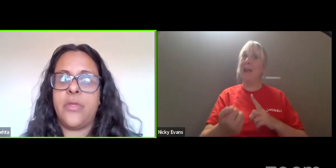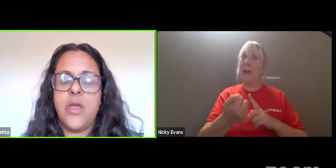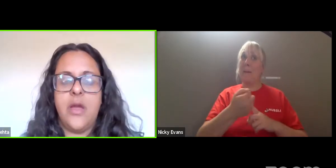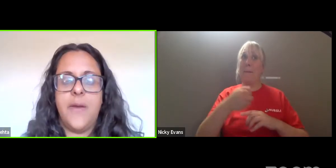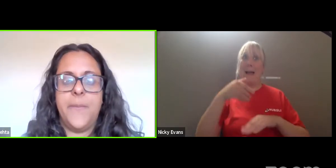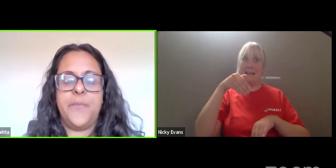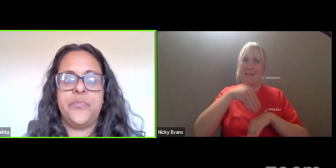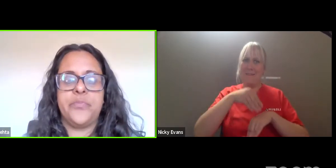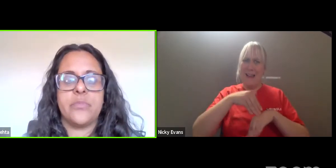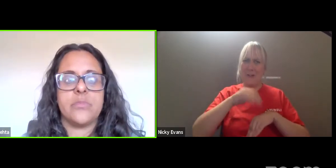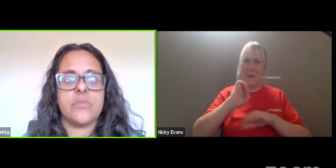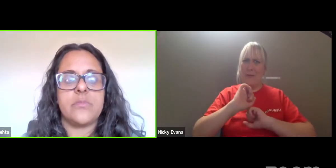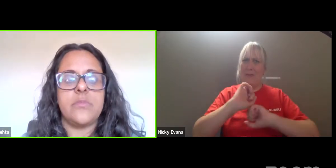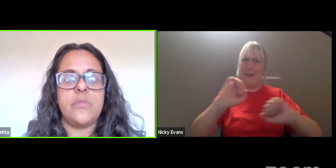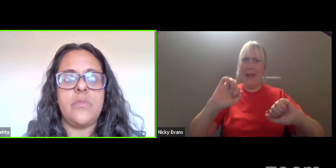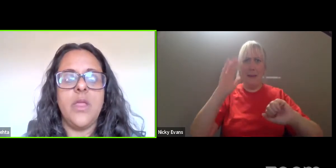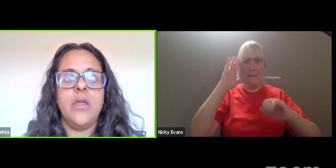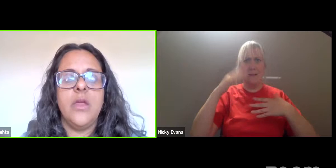health.